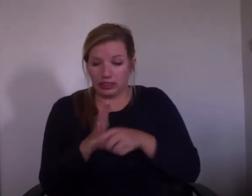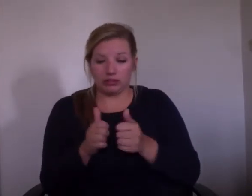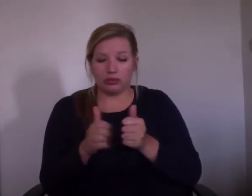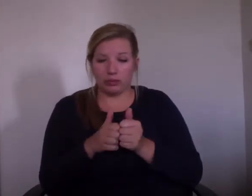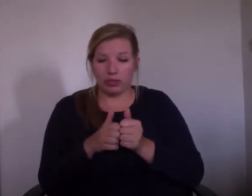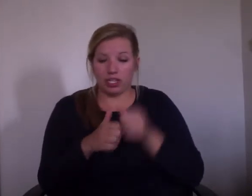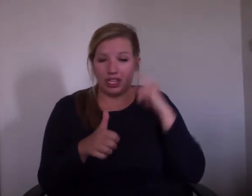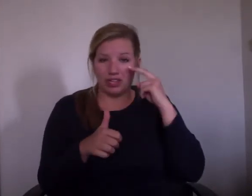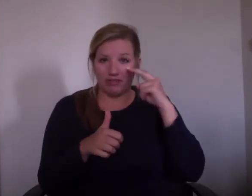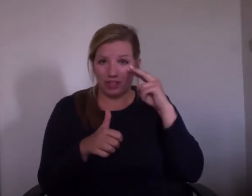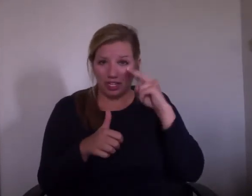third or fourth president,